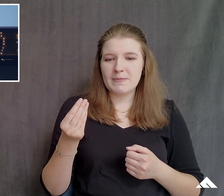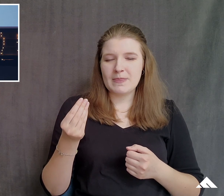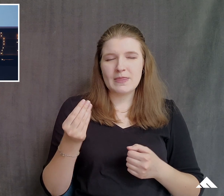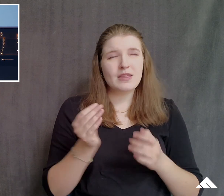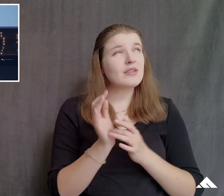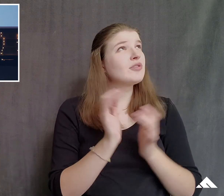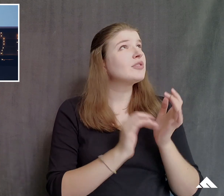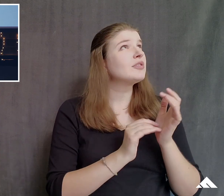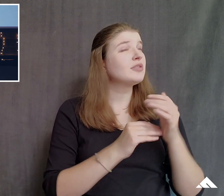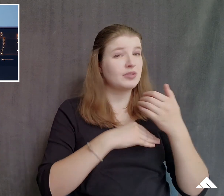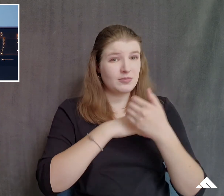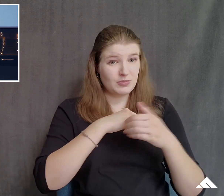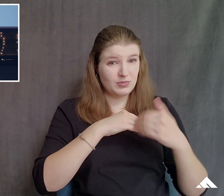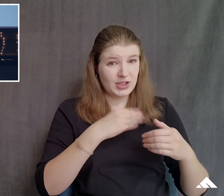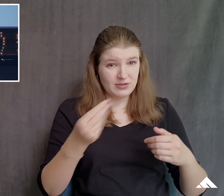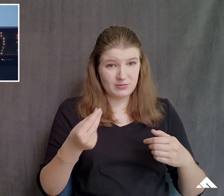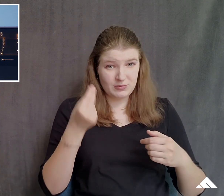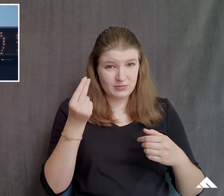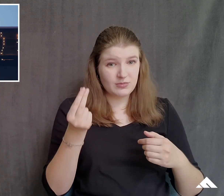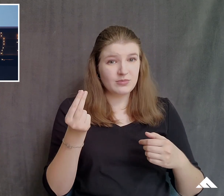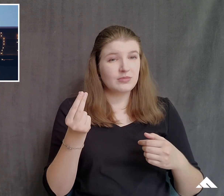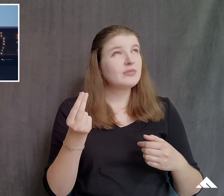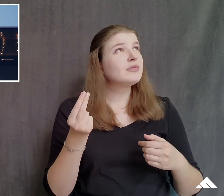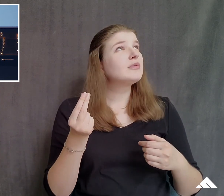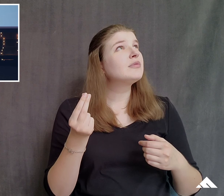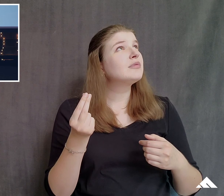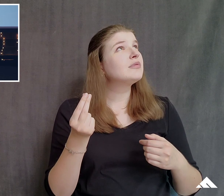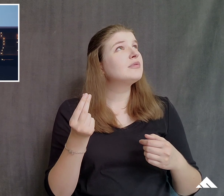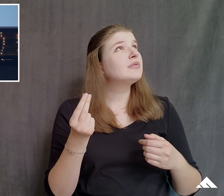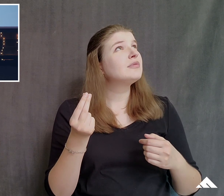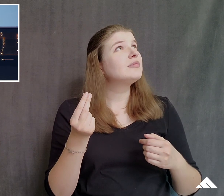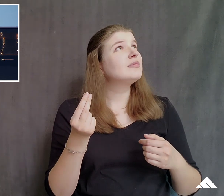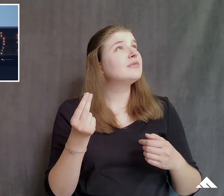Jesus, we hold this bread in our fingertips, and